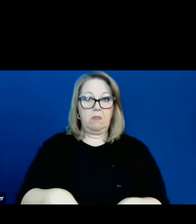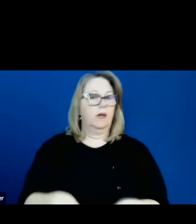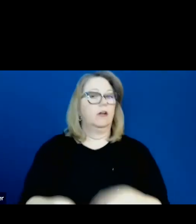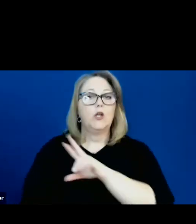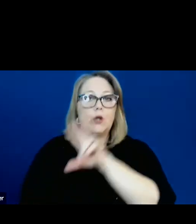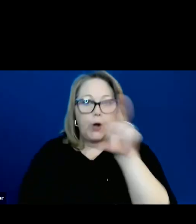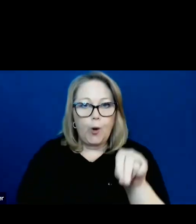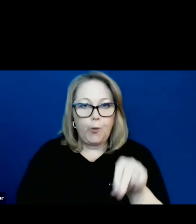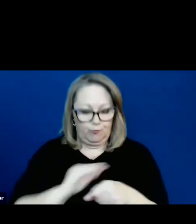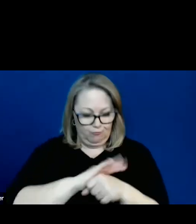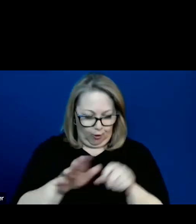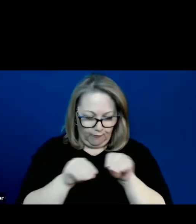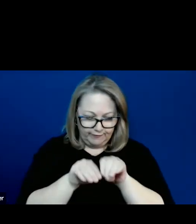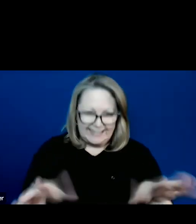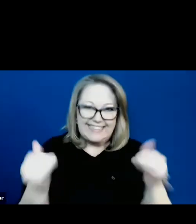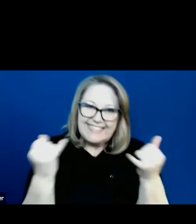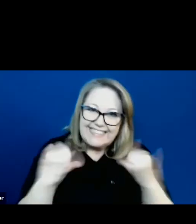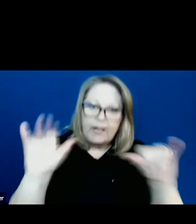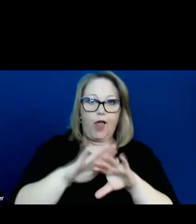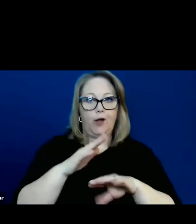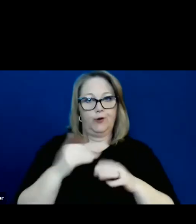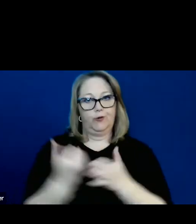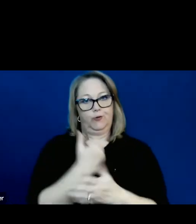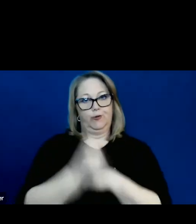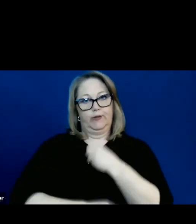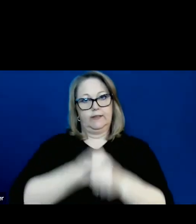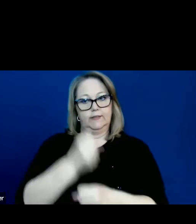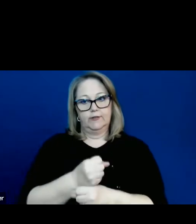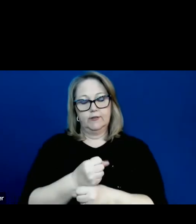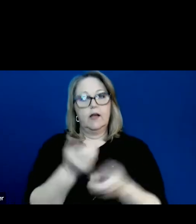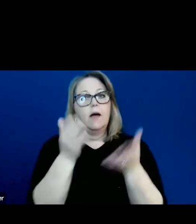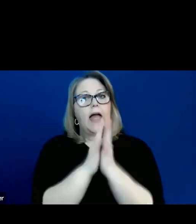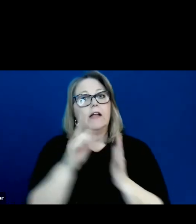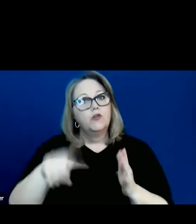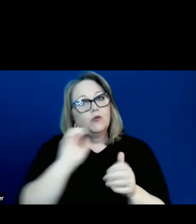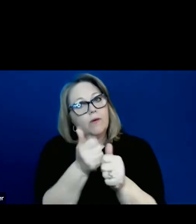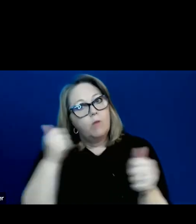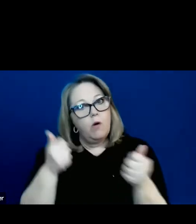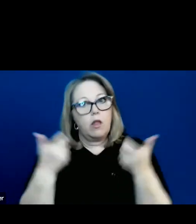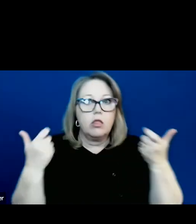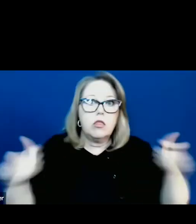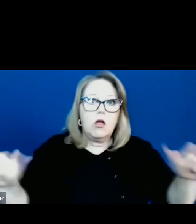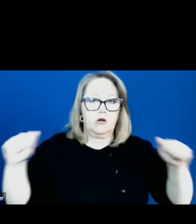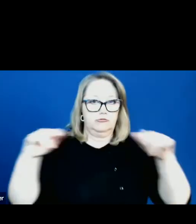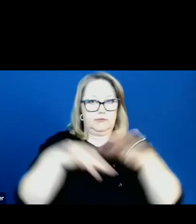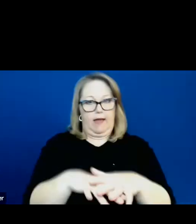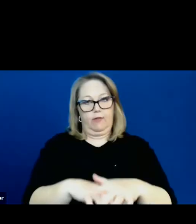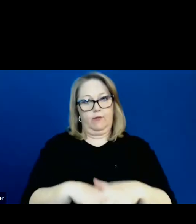I am asking all individuals to avoid large gatherings. I'm asking our workers to practice all precautions.